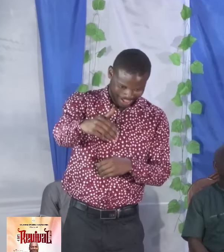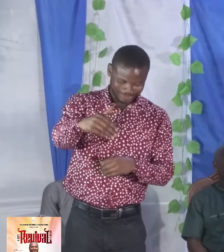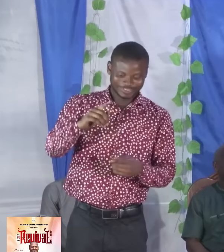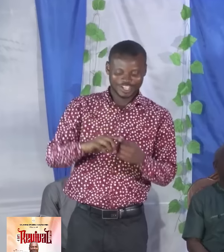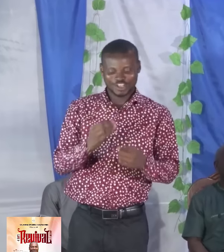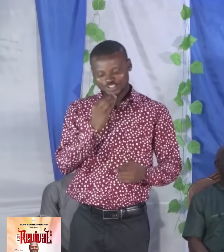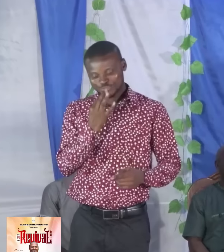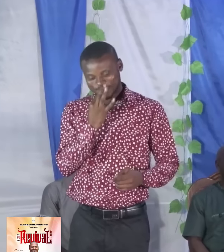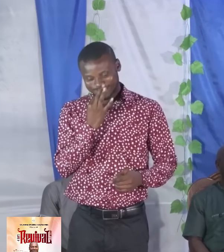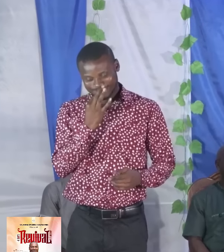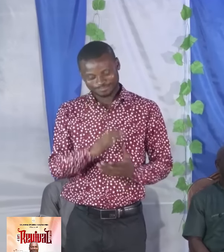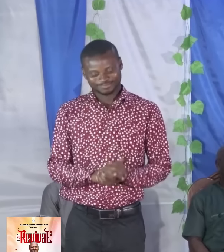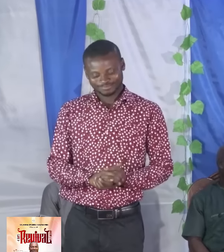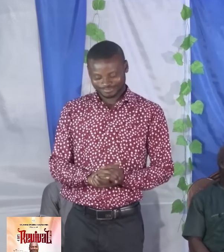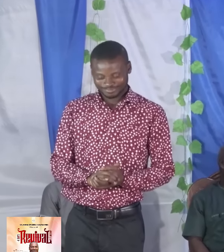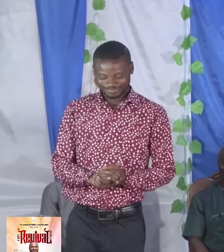Enji choba.